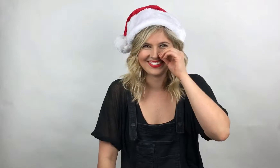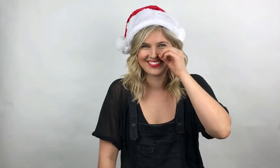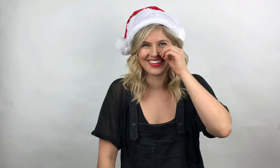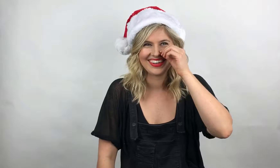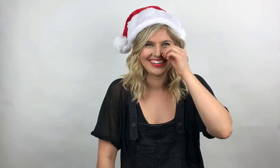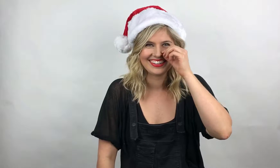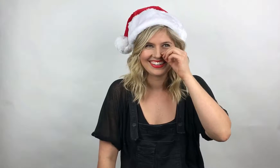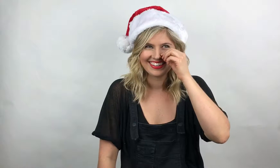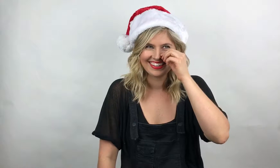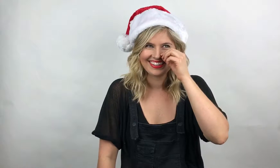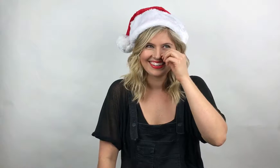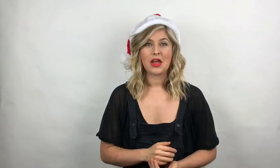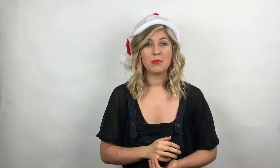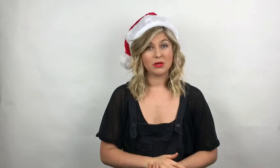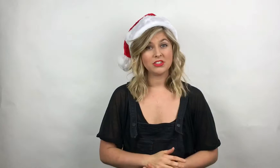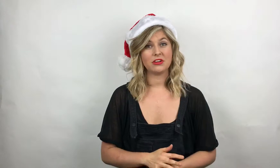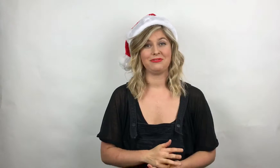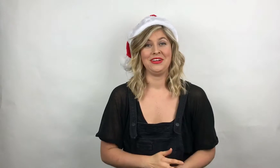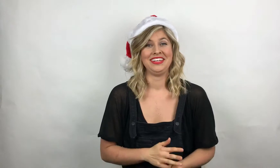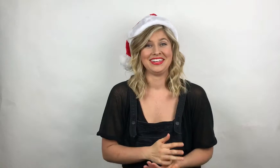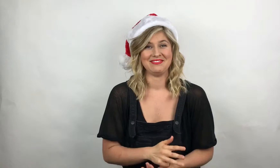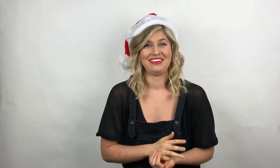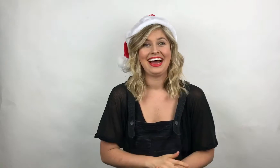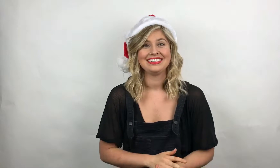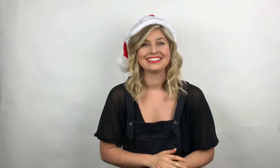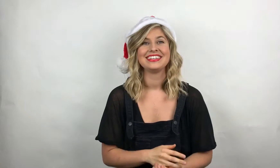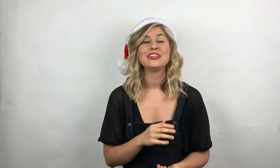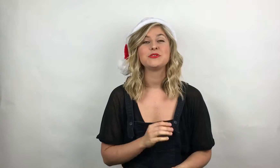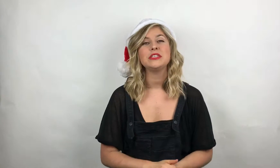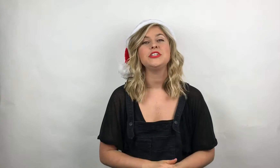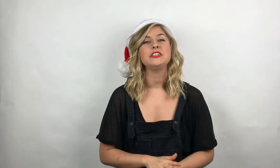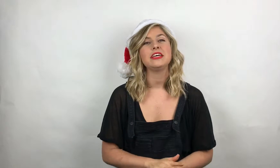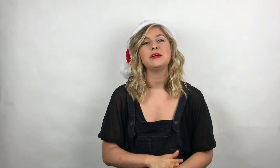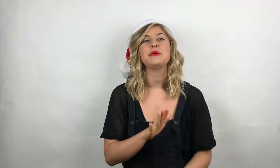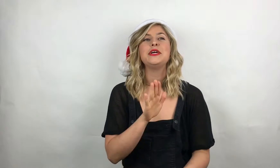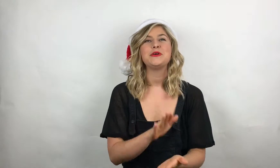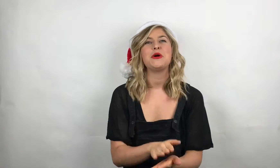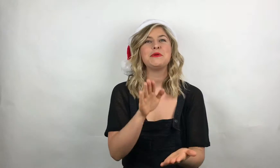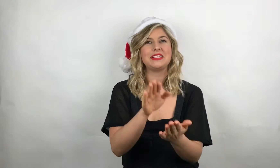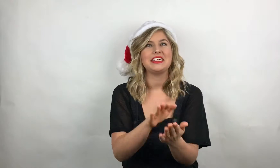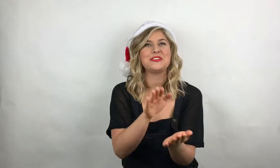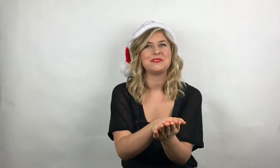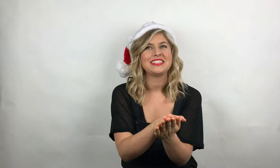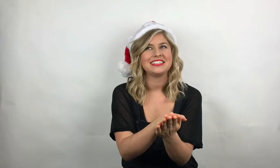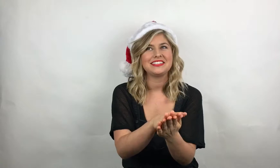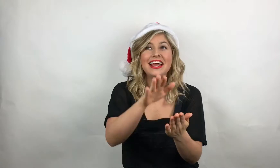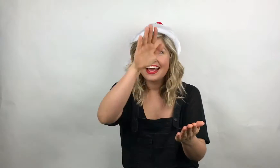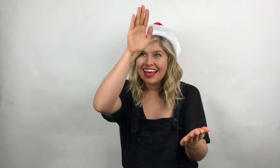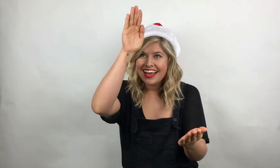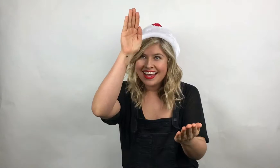I'm sorry. Eva. Our books are filling up fast. So make sure you set up your appointment with guest services.